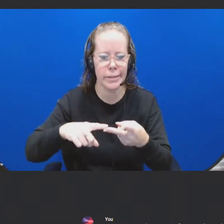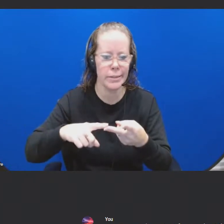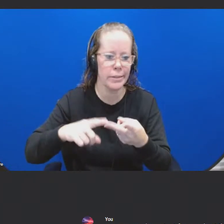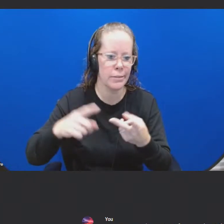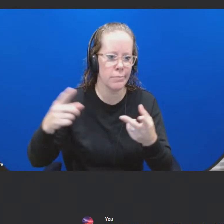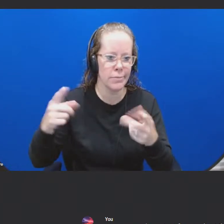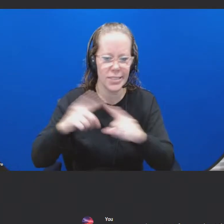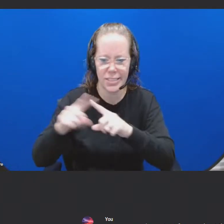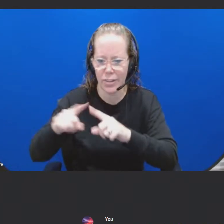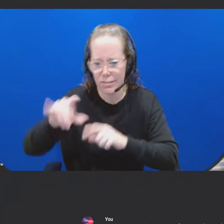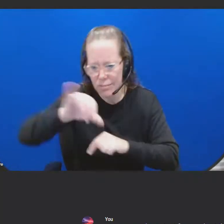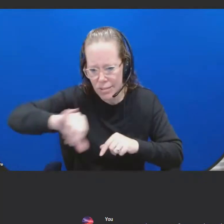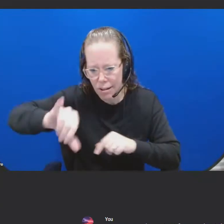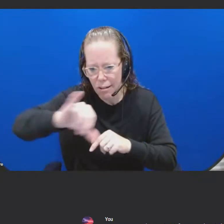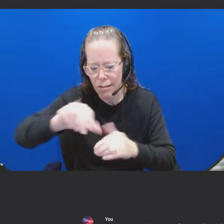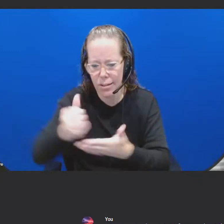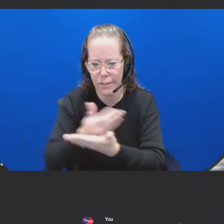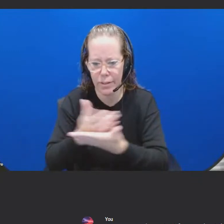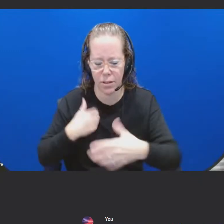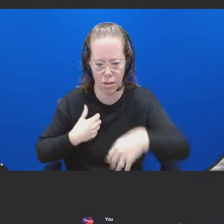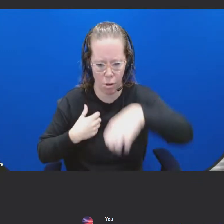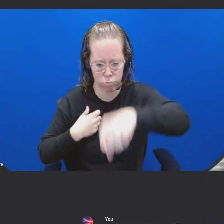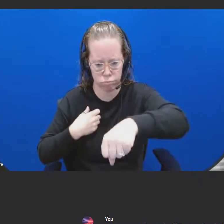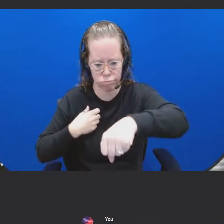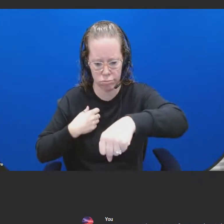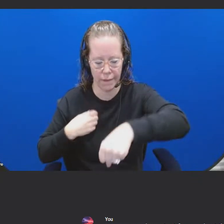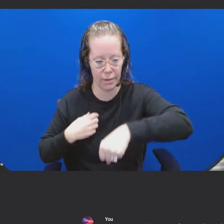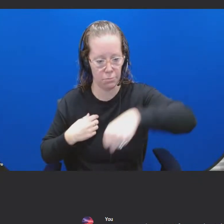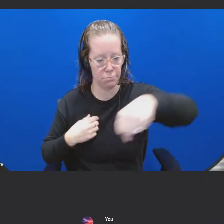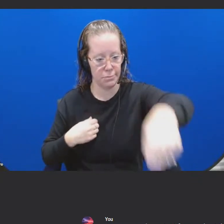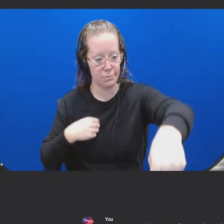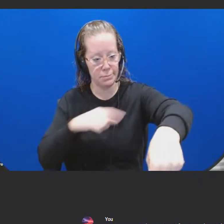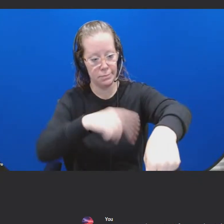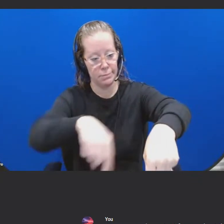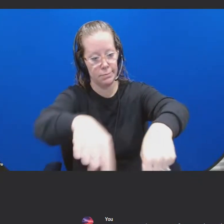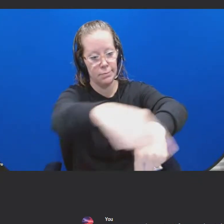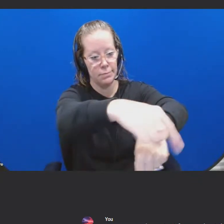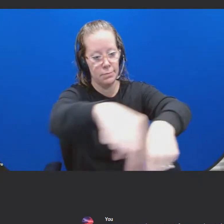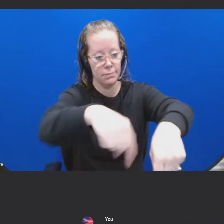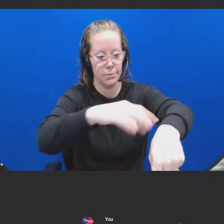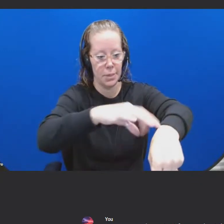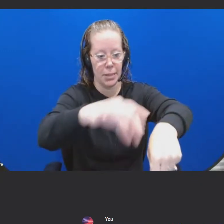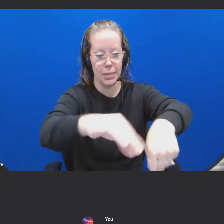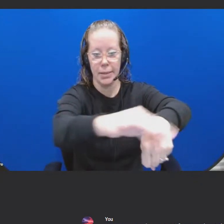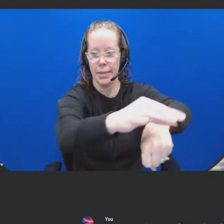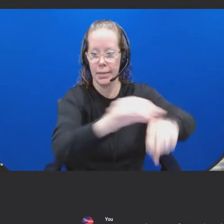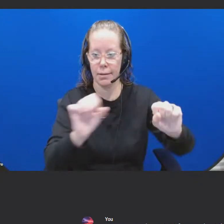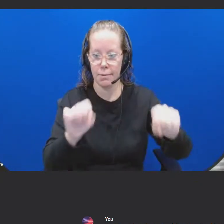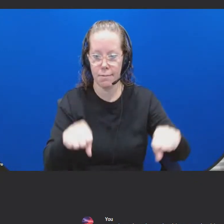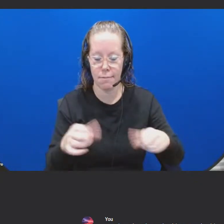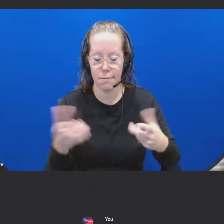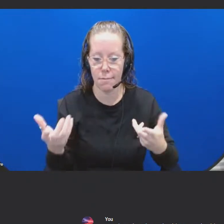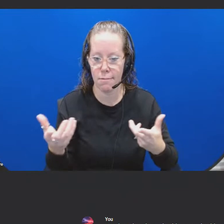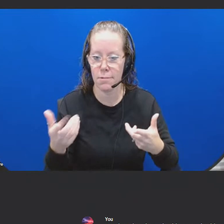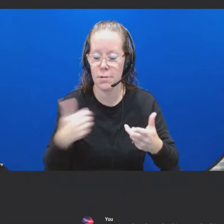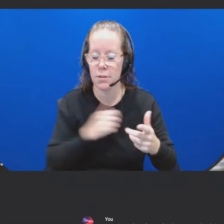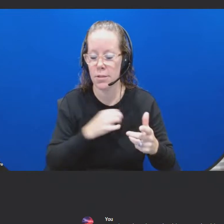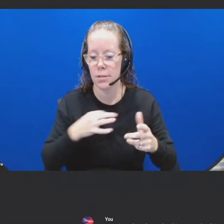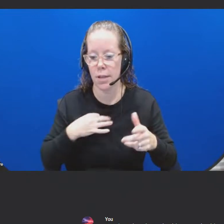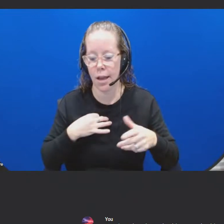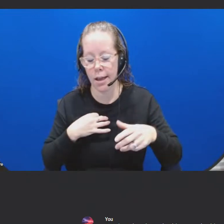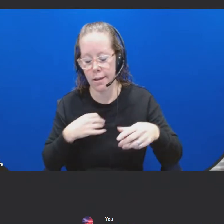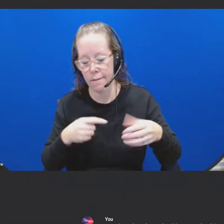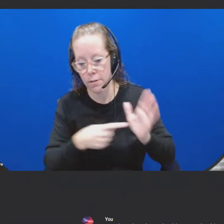because I don't know why, but they don't. And now the staff will be able to go around with a caddy, and all of